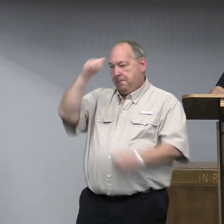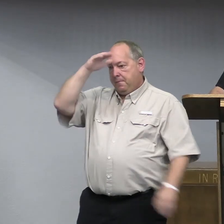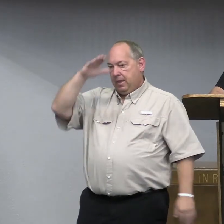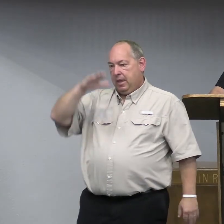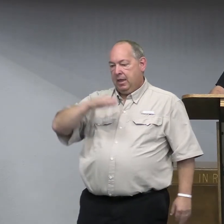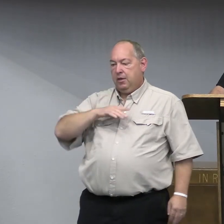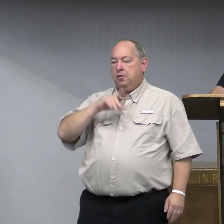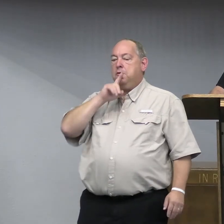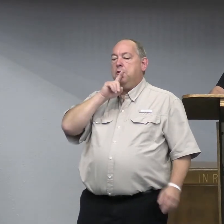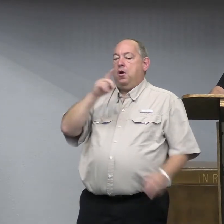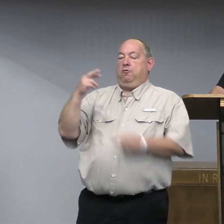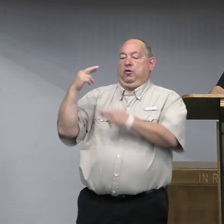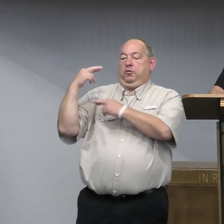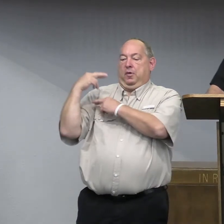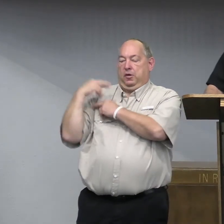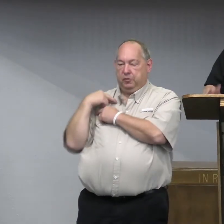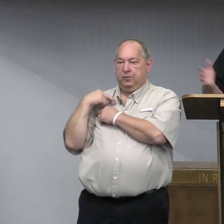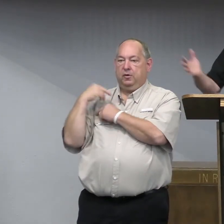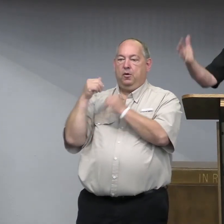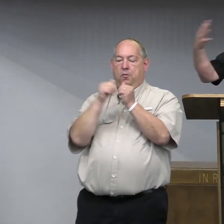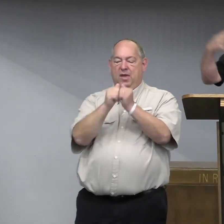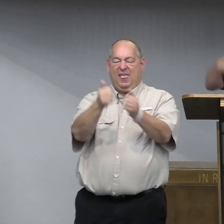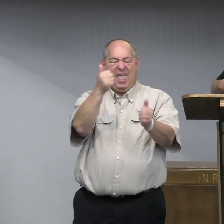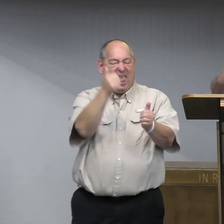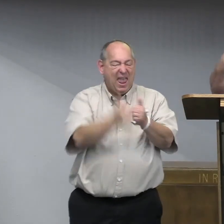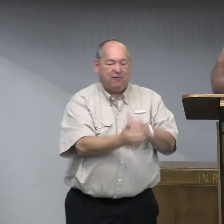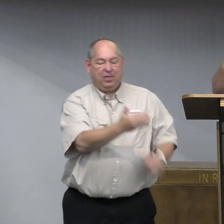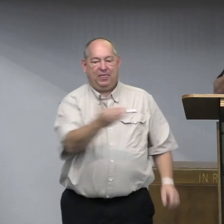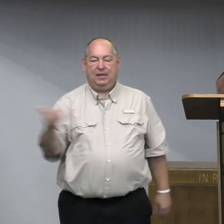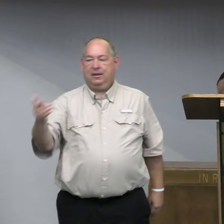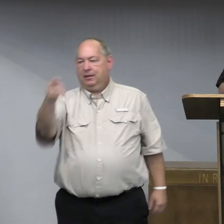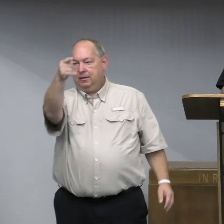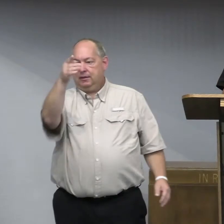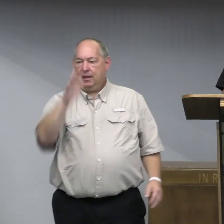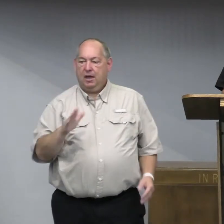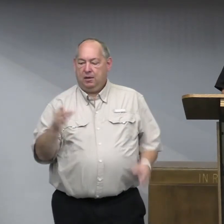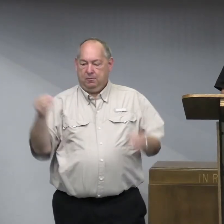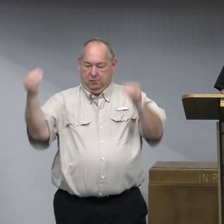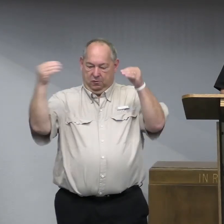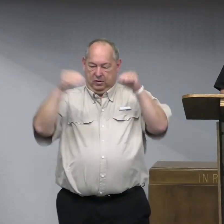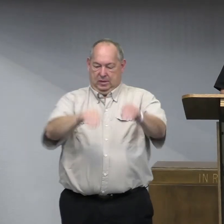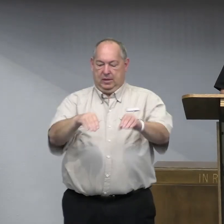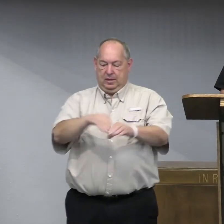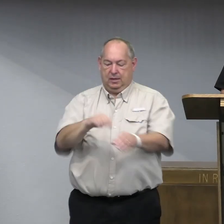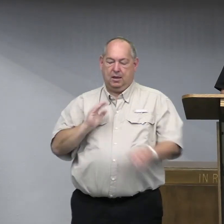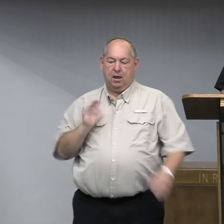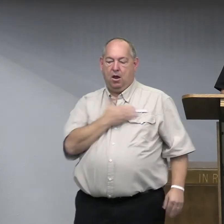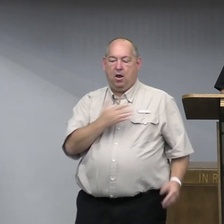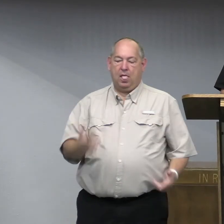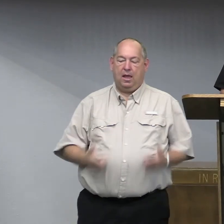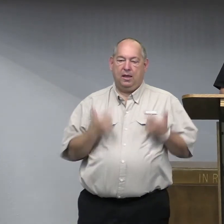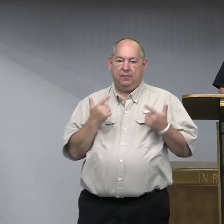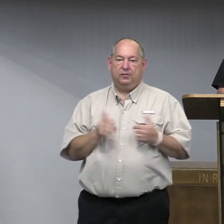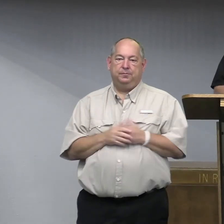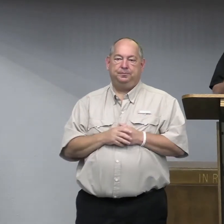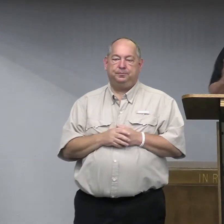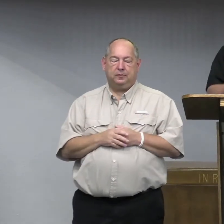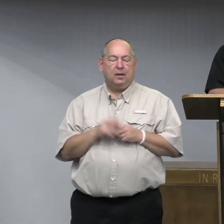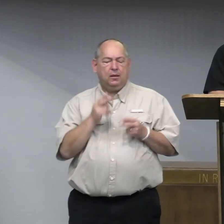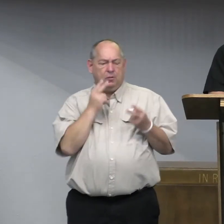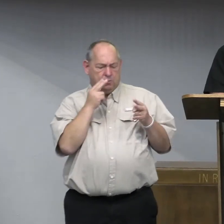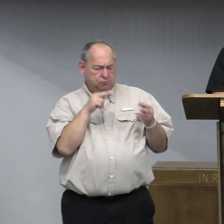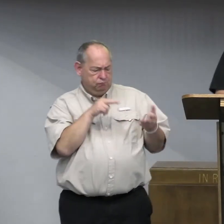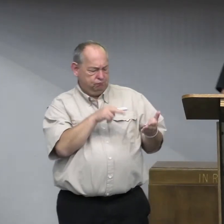who are responsible with everything God places in our lives. So let's